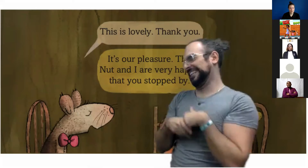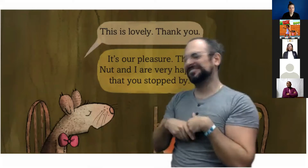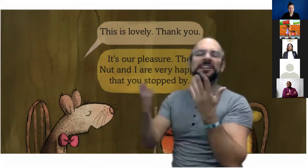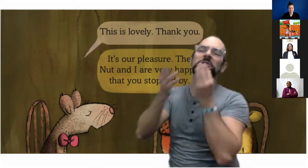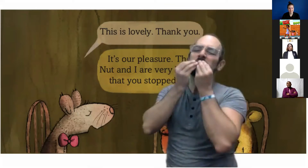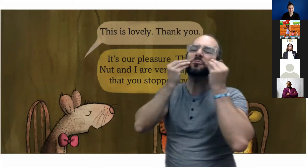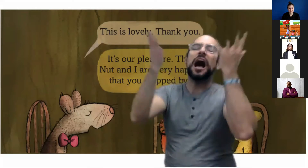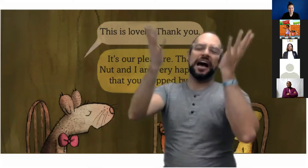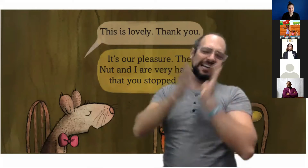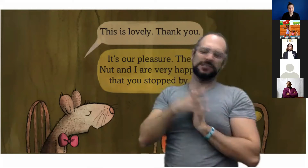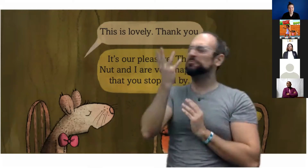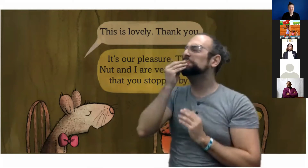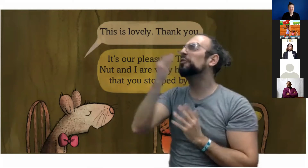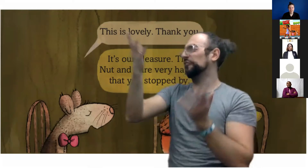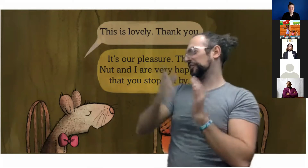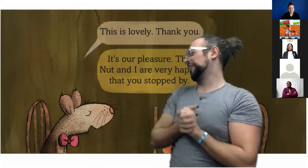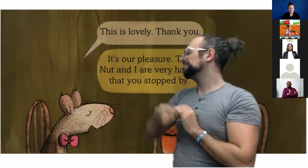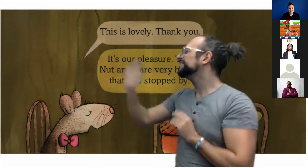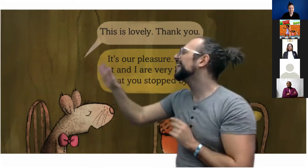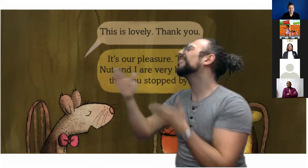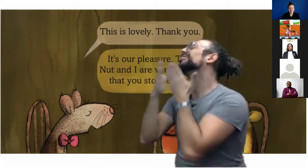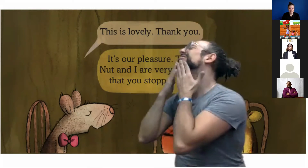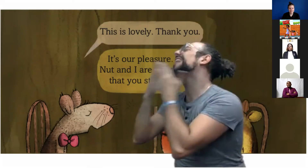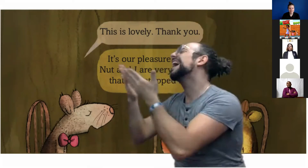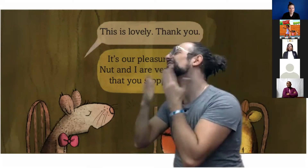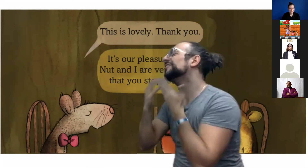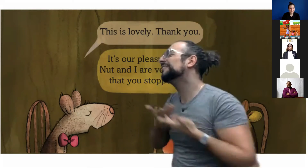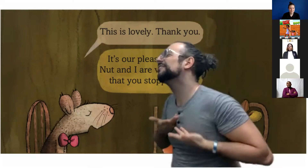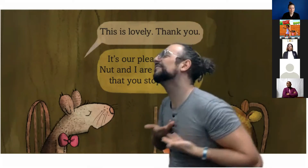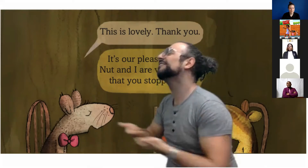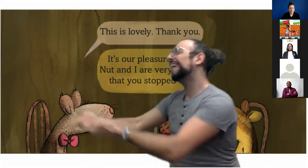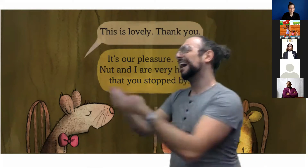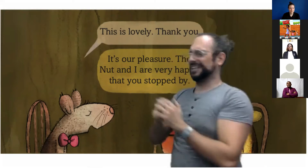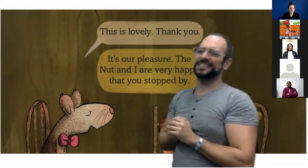The mouse said, oh, this is lovely. Thank you.